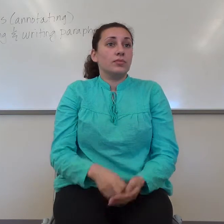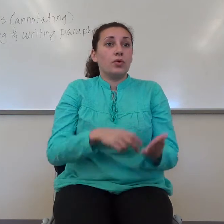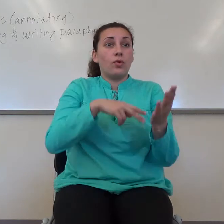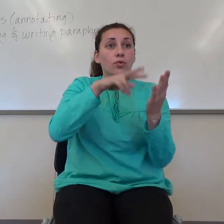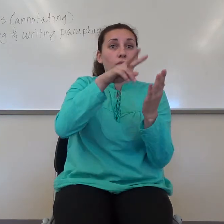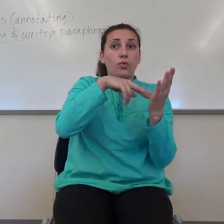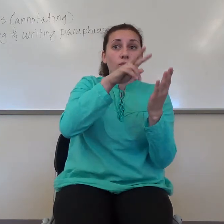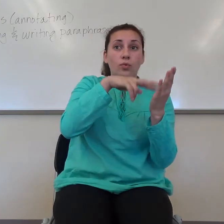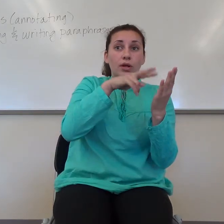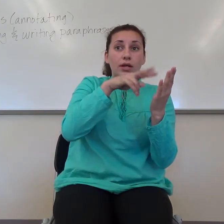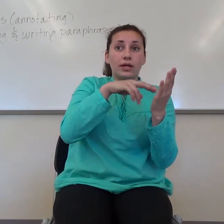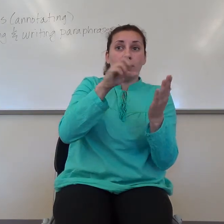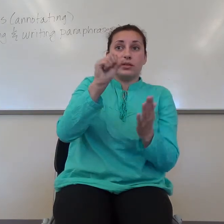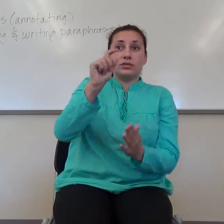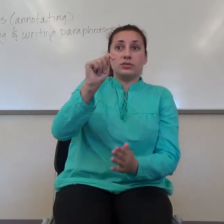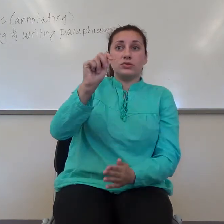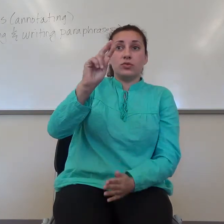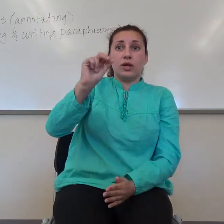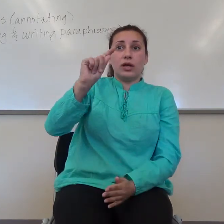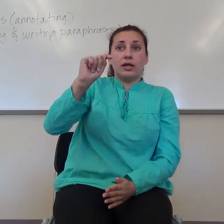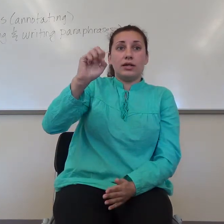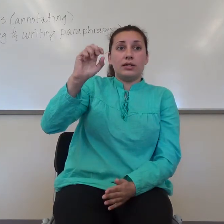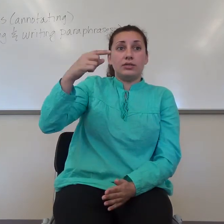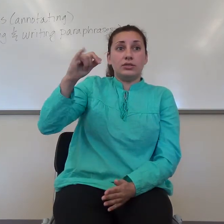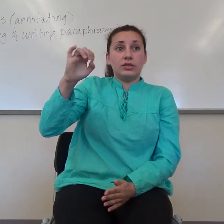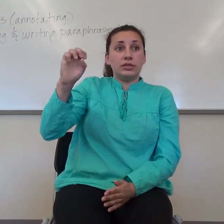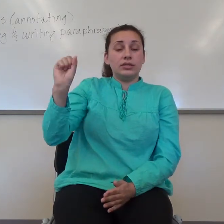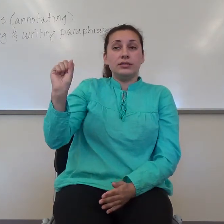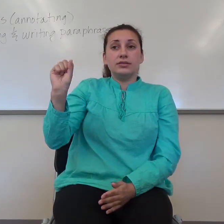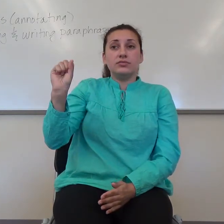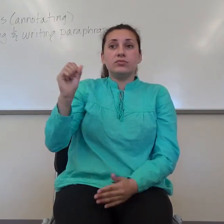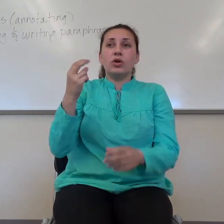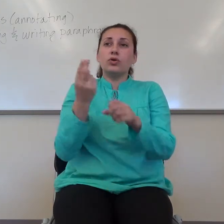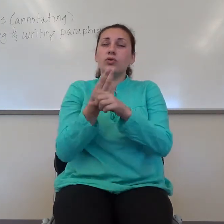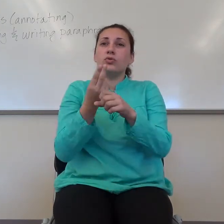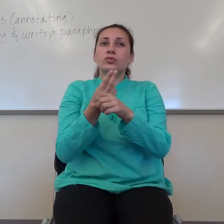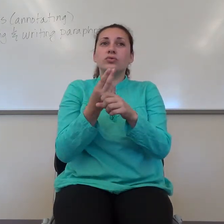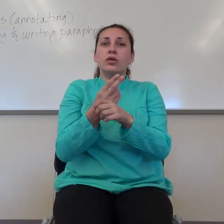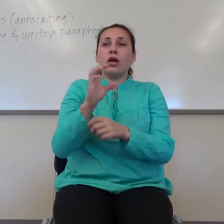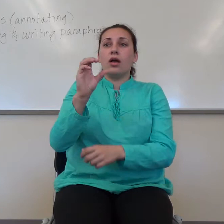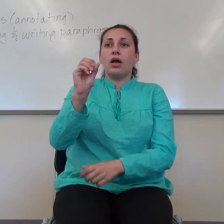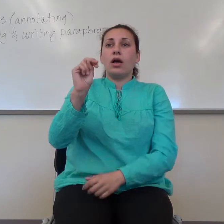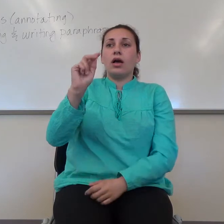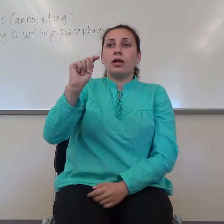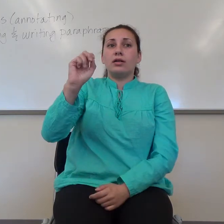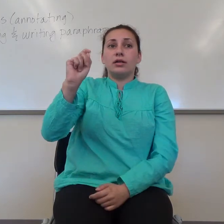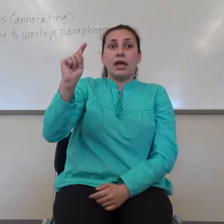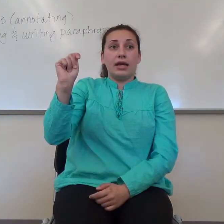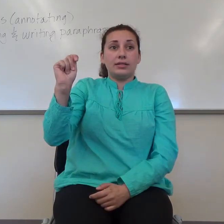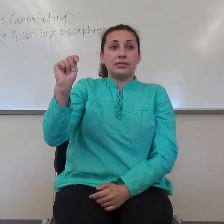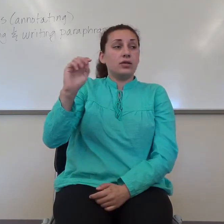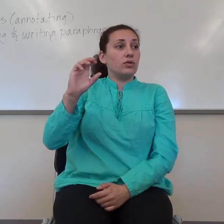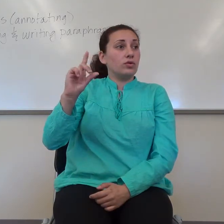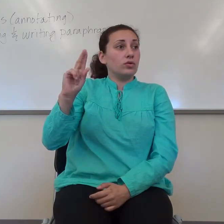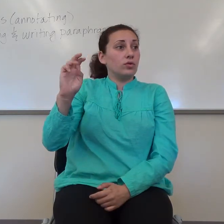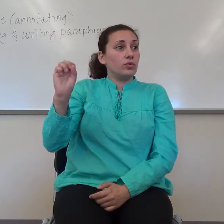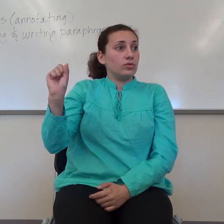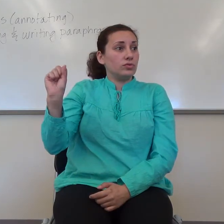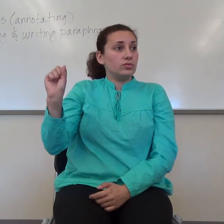strategies, we've talked about using context clues to find word meanings. That was all that homework you did in the book.